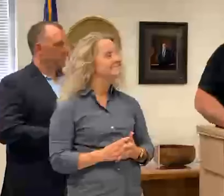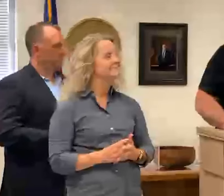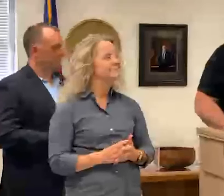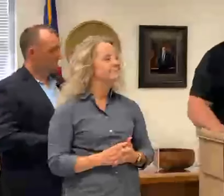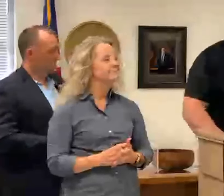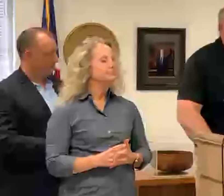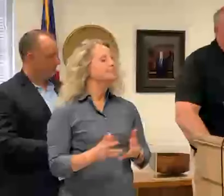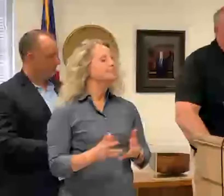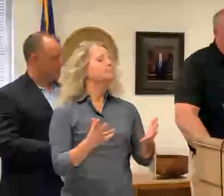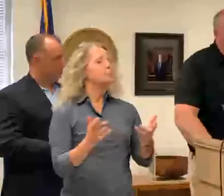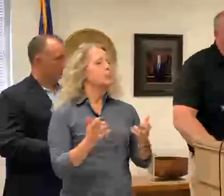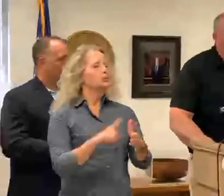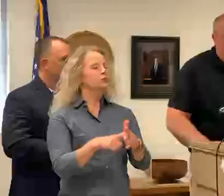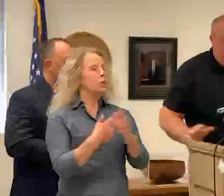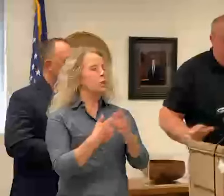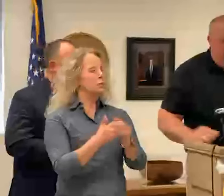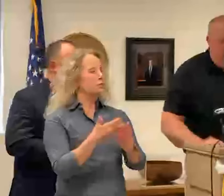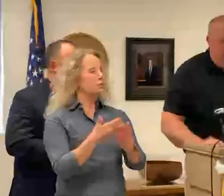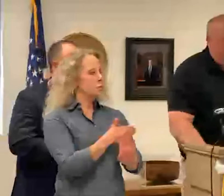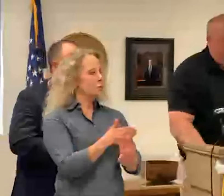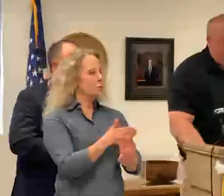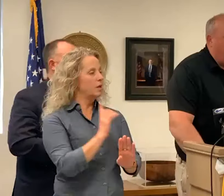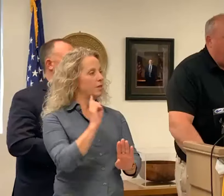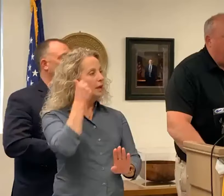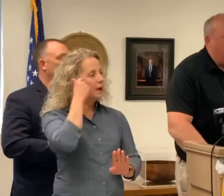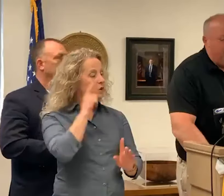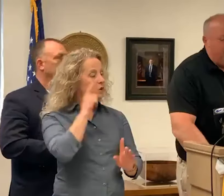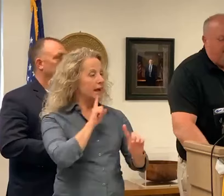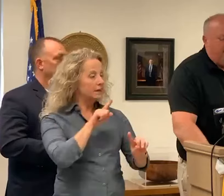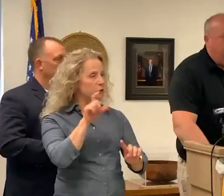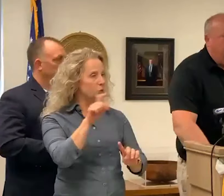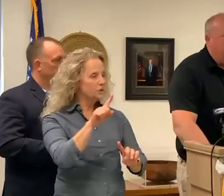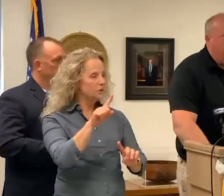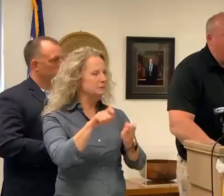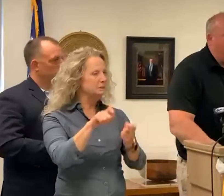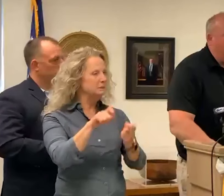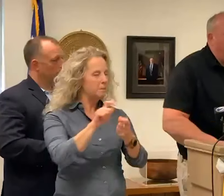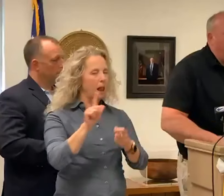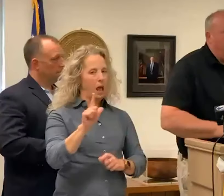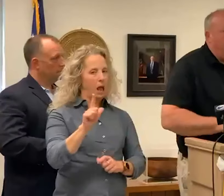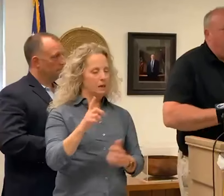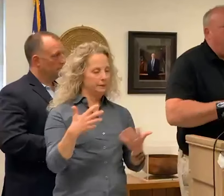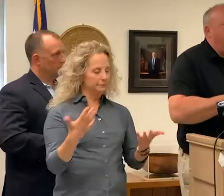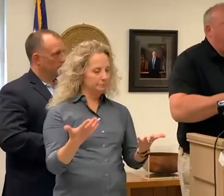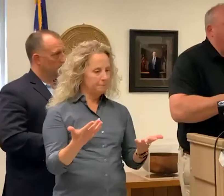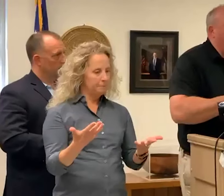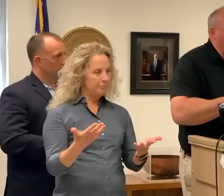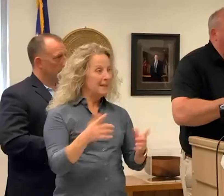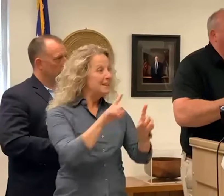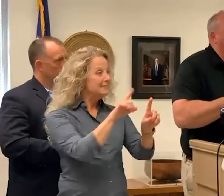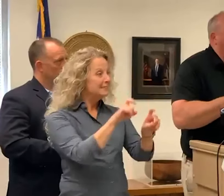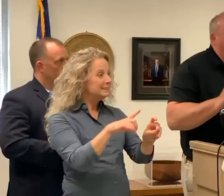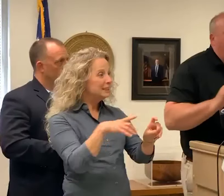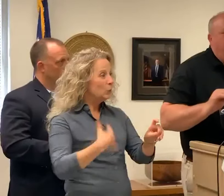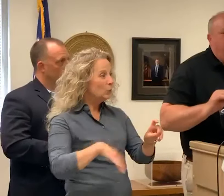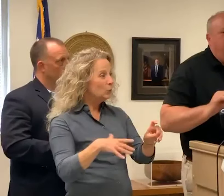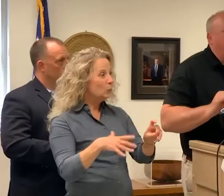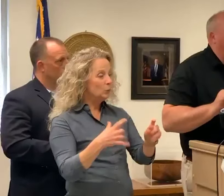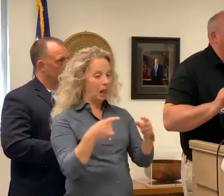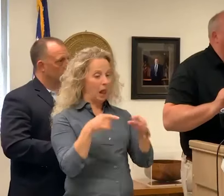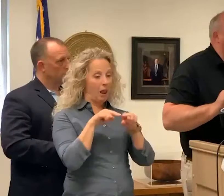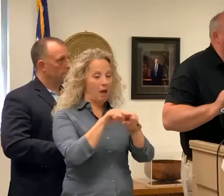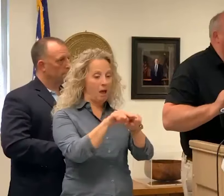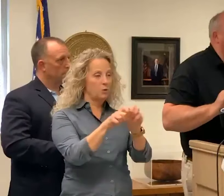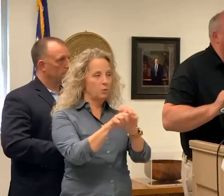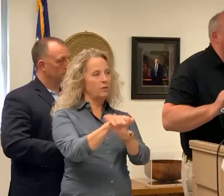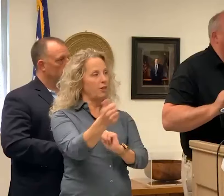What I wanted to just maybe start off with before the governor answers the question specifically about Lahaina is that the testing is very much in line